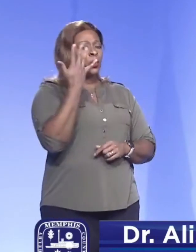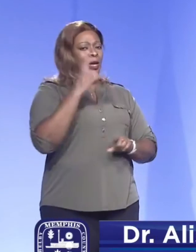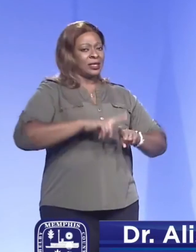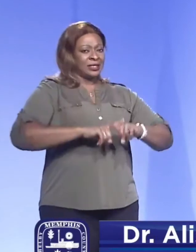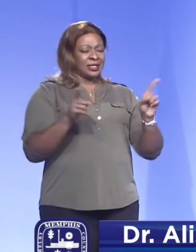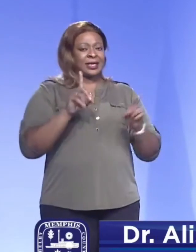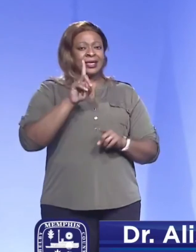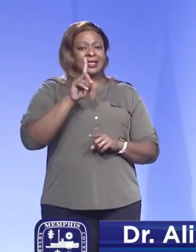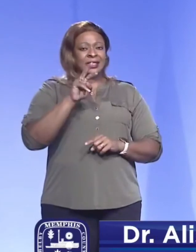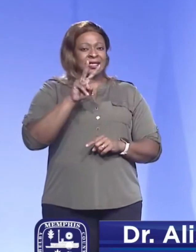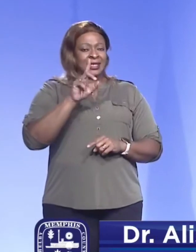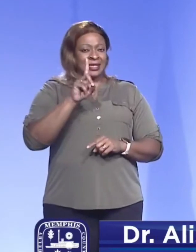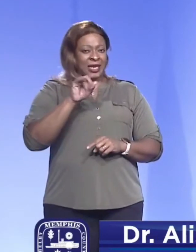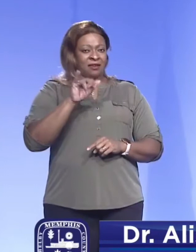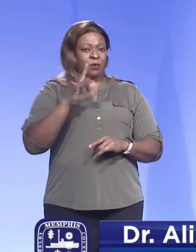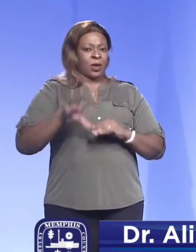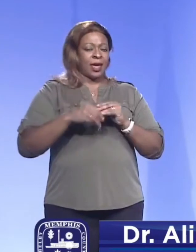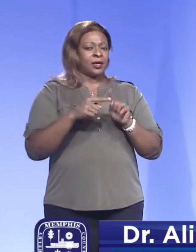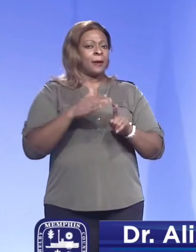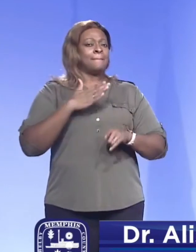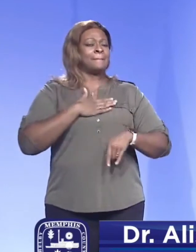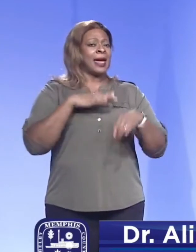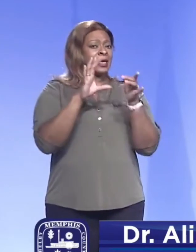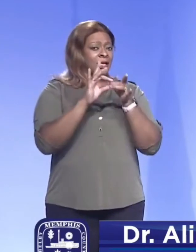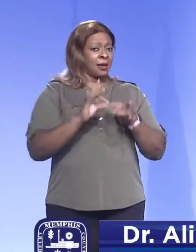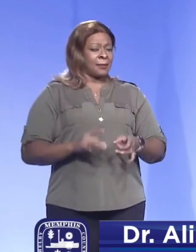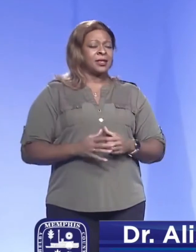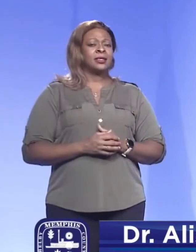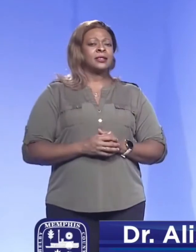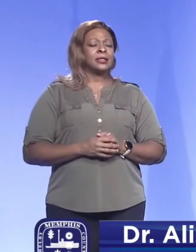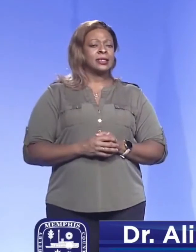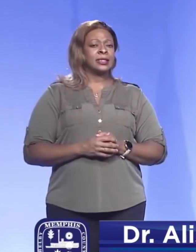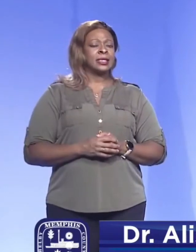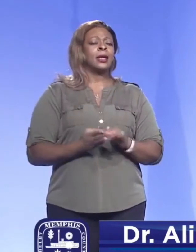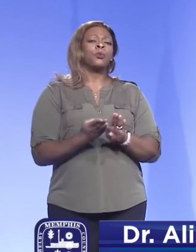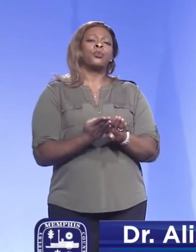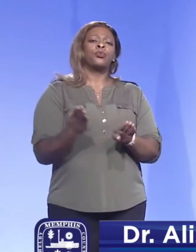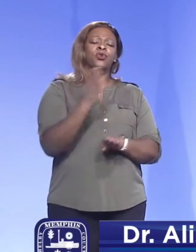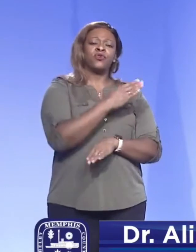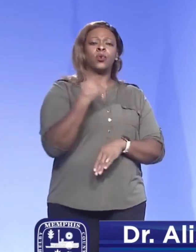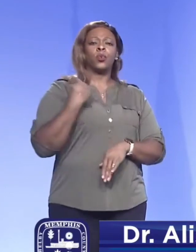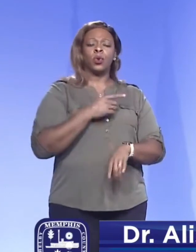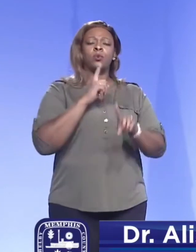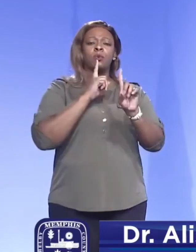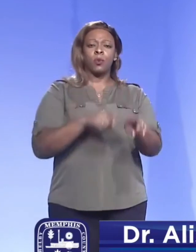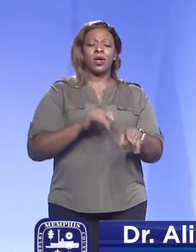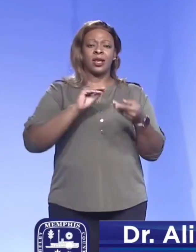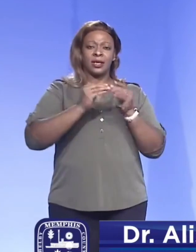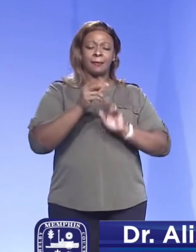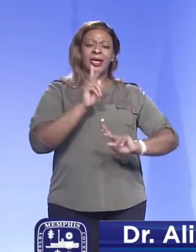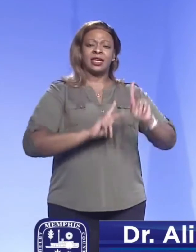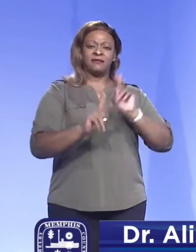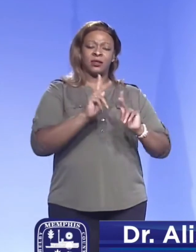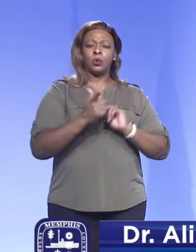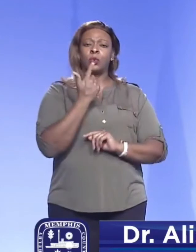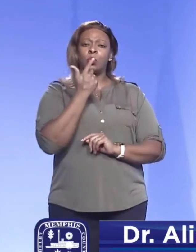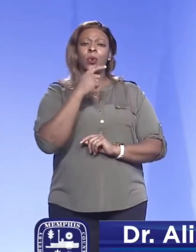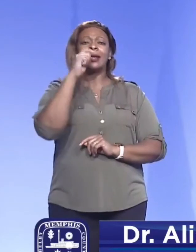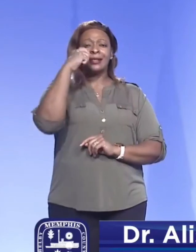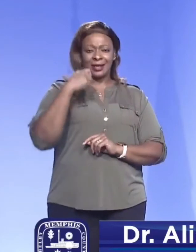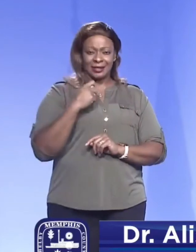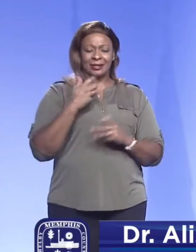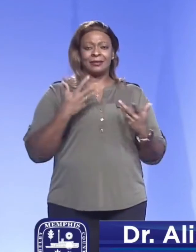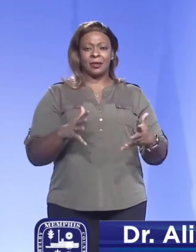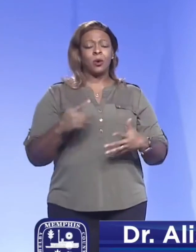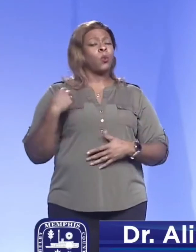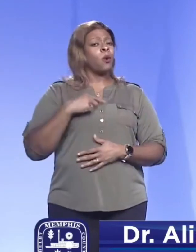David might want to add to my talking points, is that previously we reported the number of individuals who were tested,